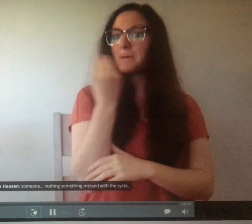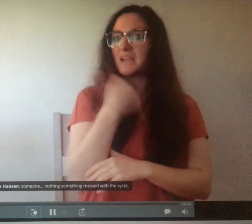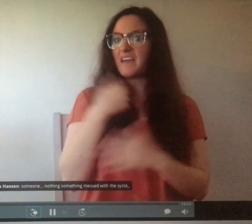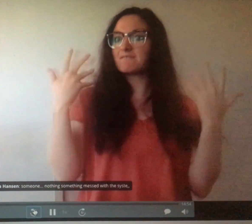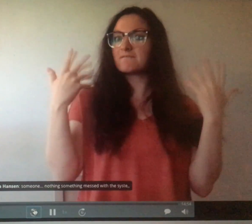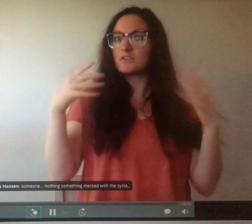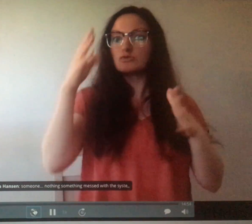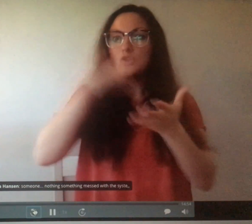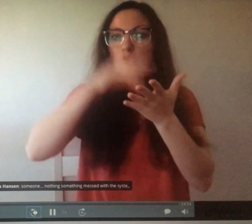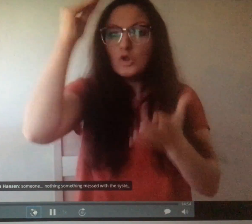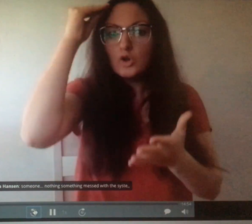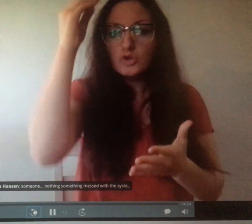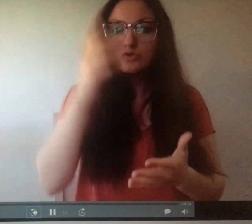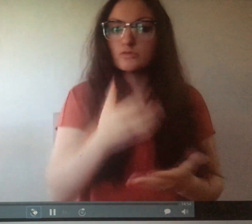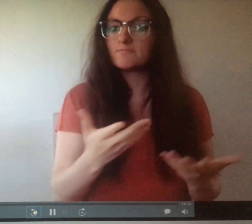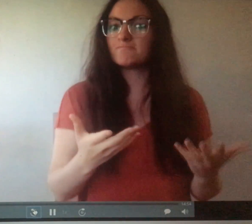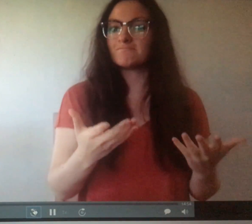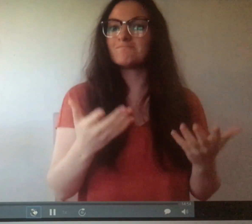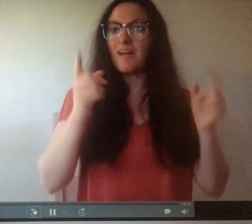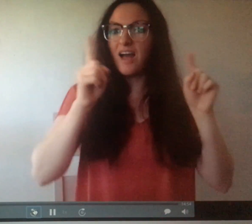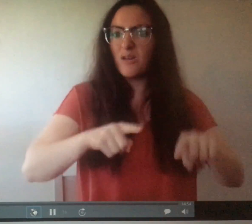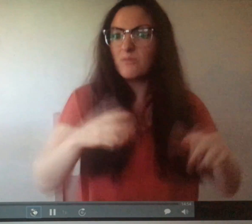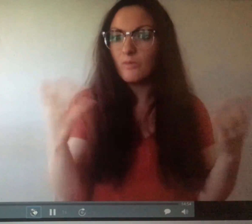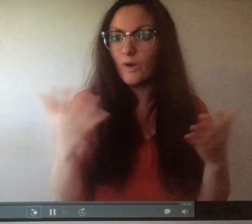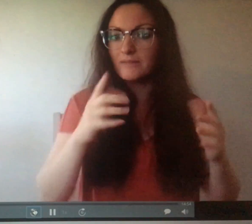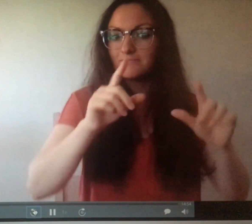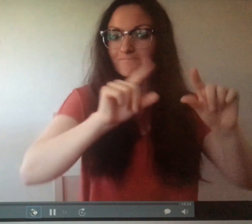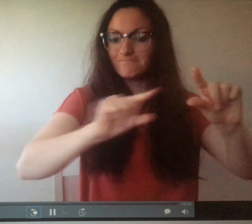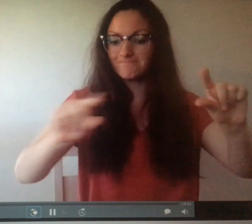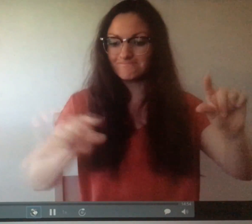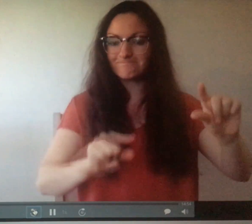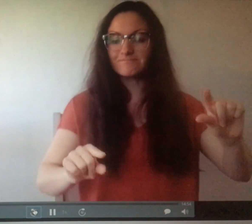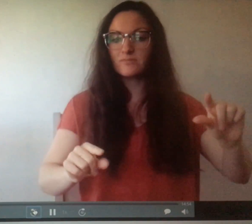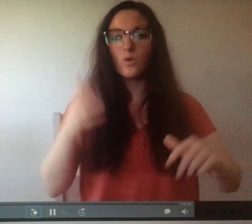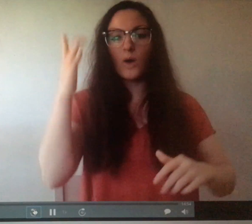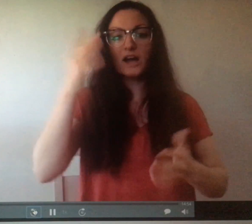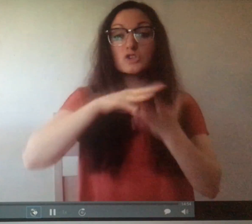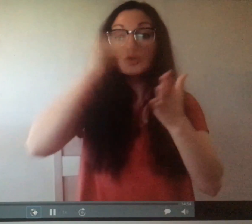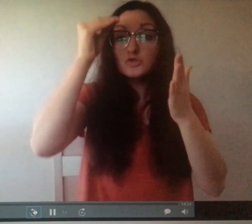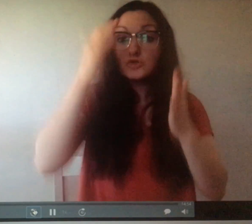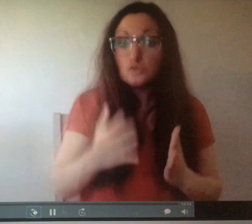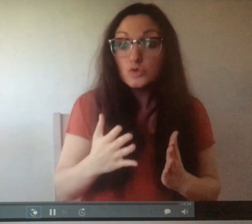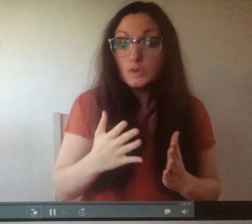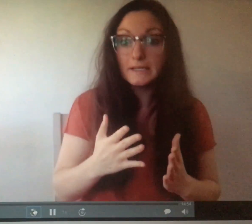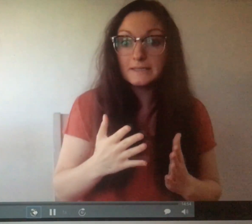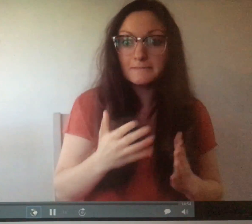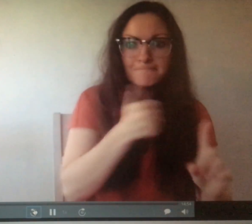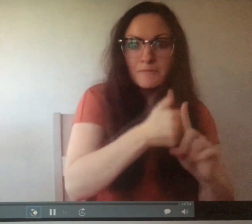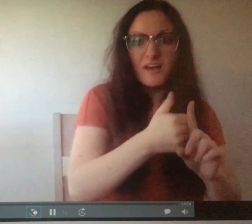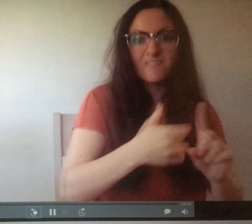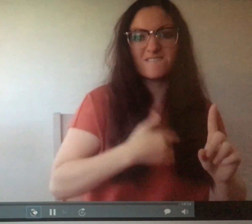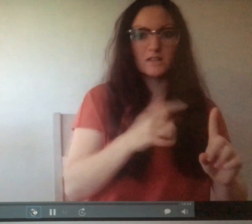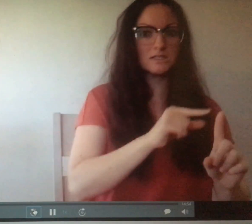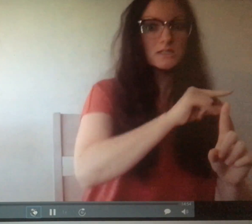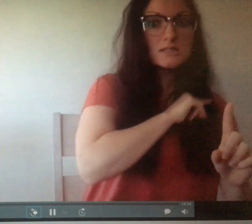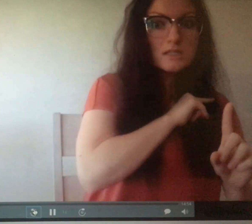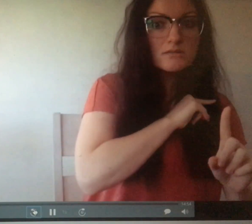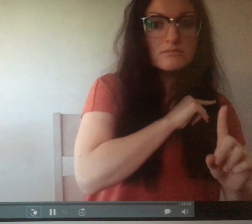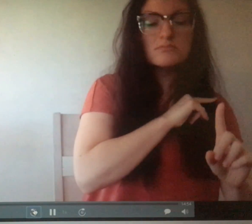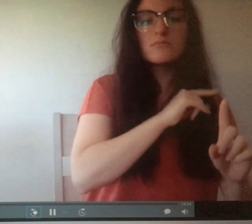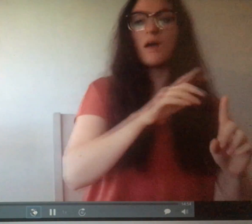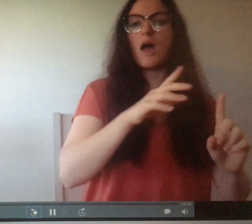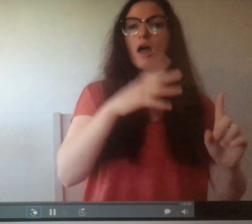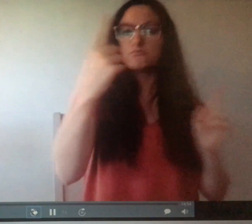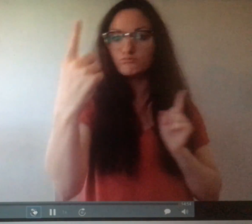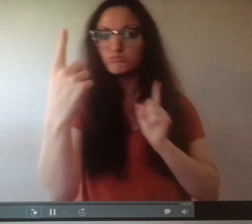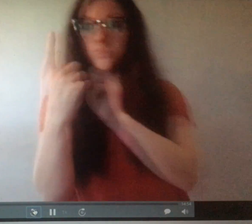because a student, either through a guilty conscience or as a heads up, anonymously dropped this in the bin on